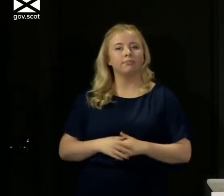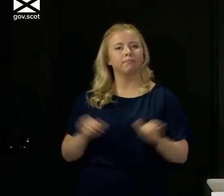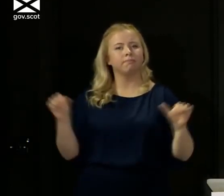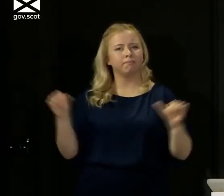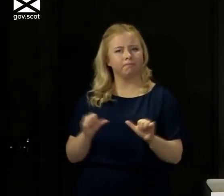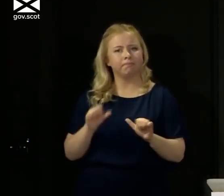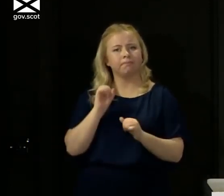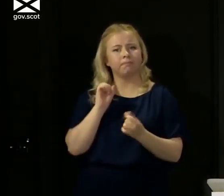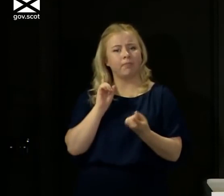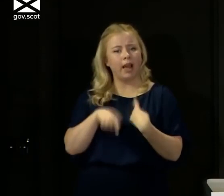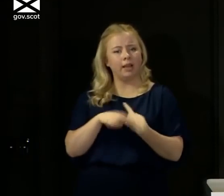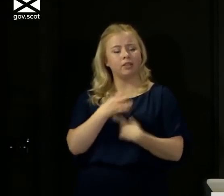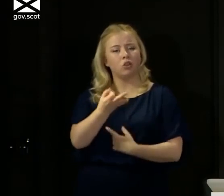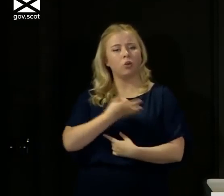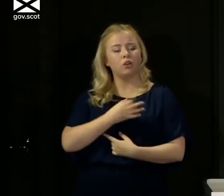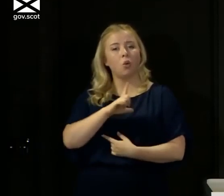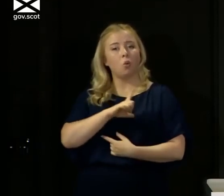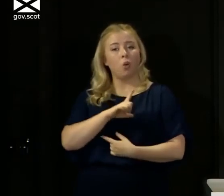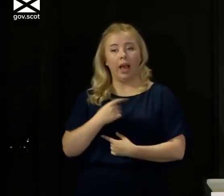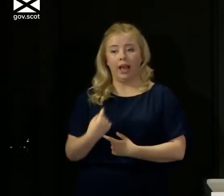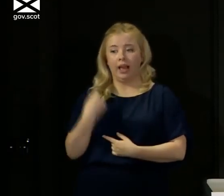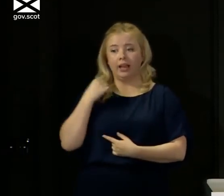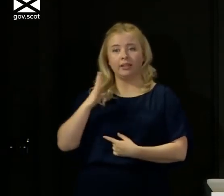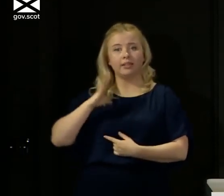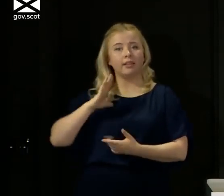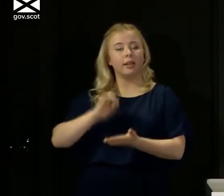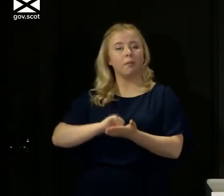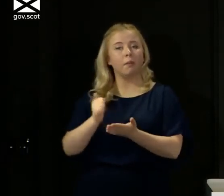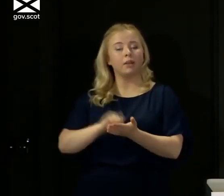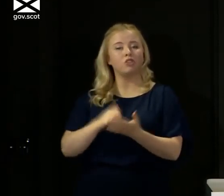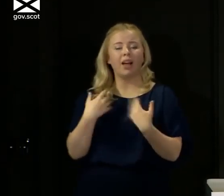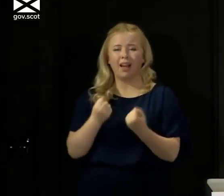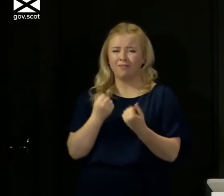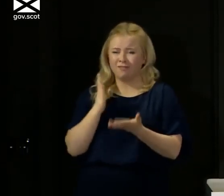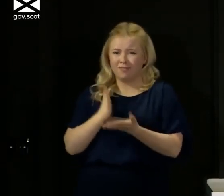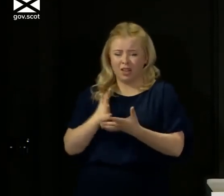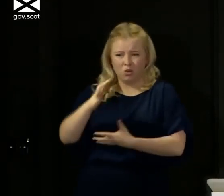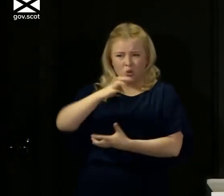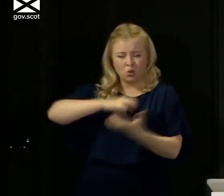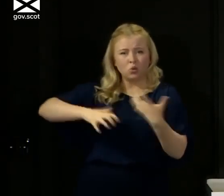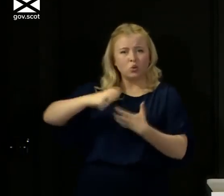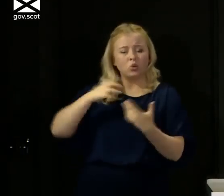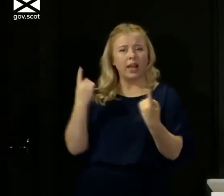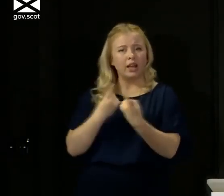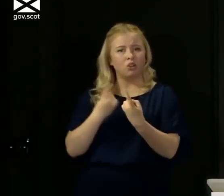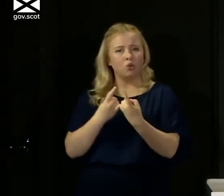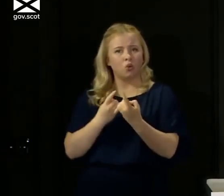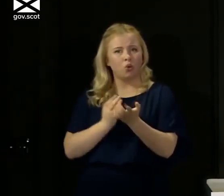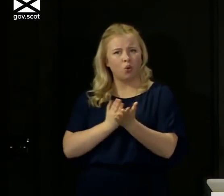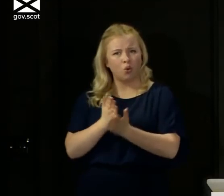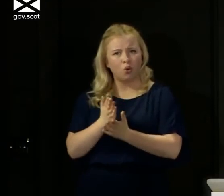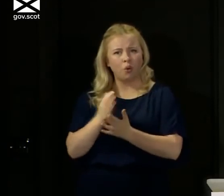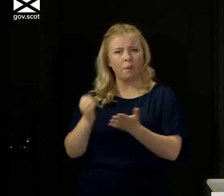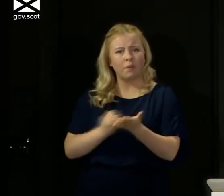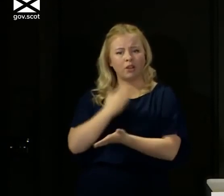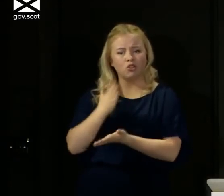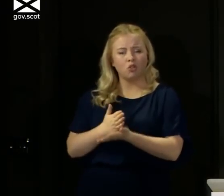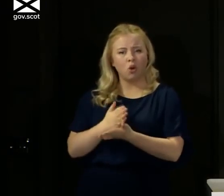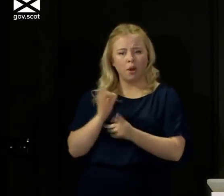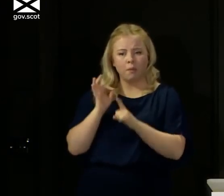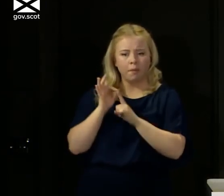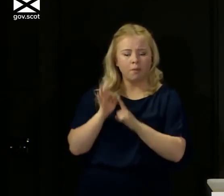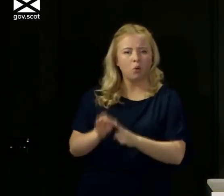In short, the answer to your question, why were they published on Sunday? We had very complex issues to work through to make sure that the proposals were